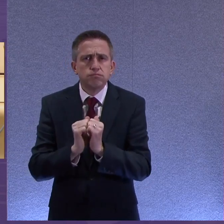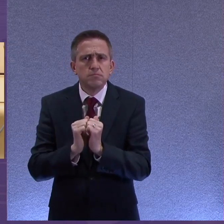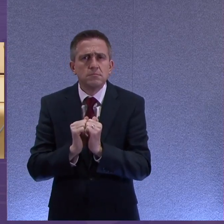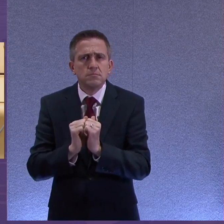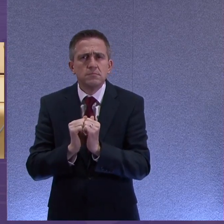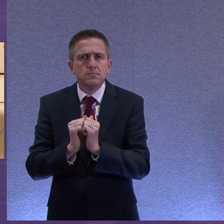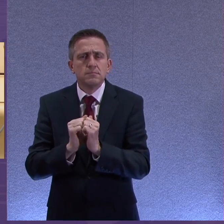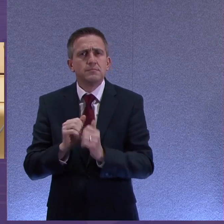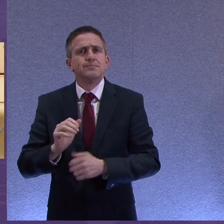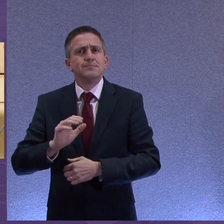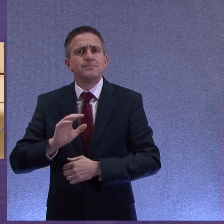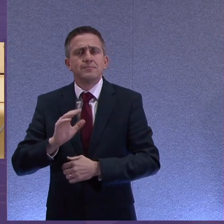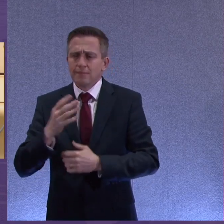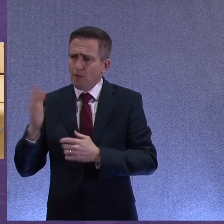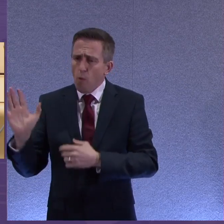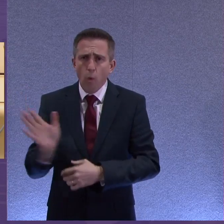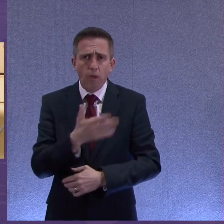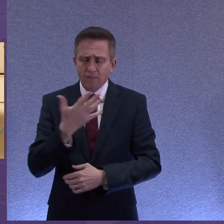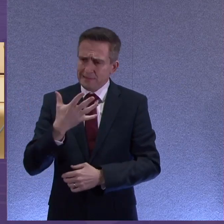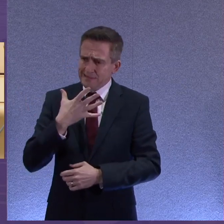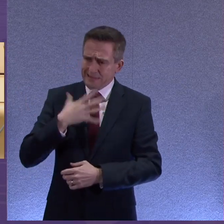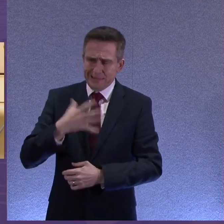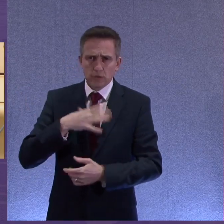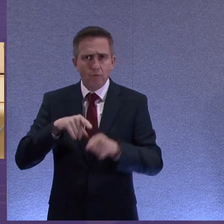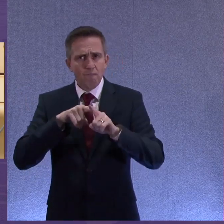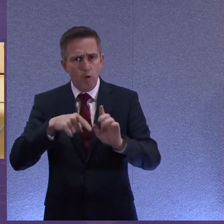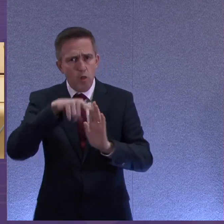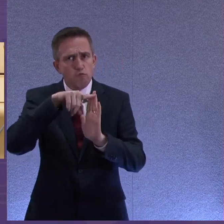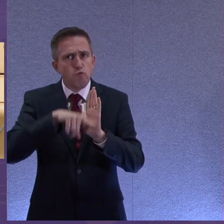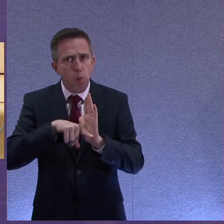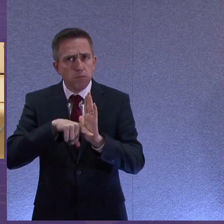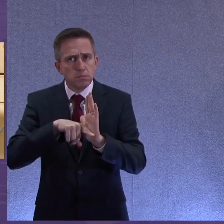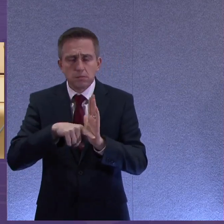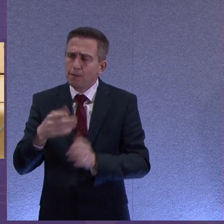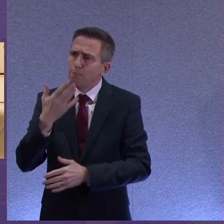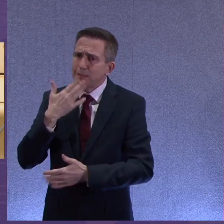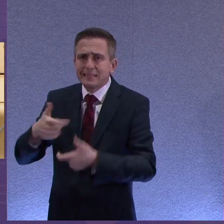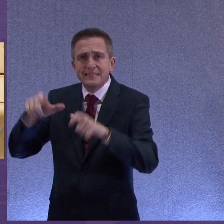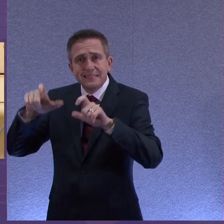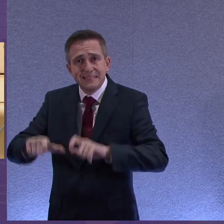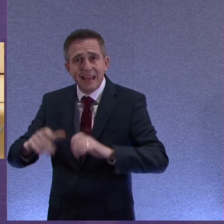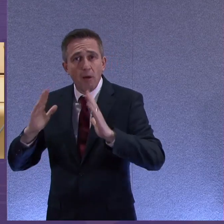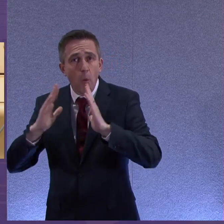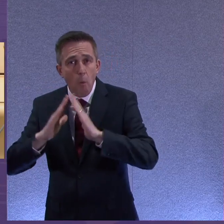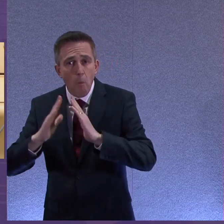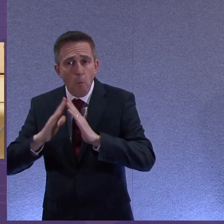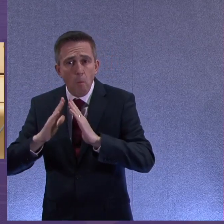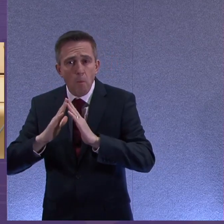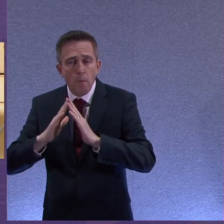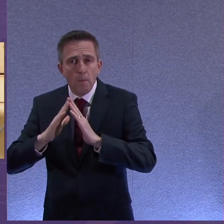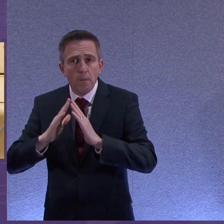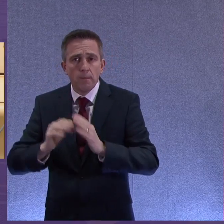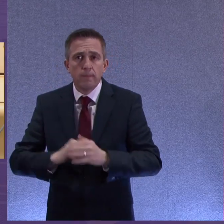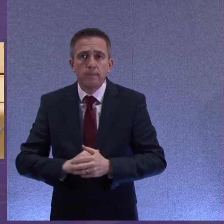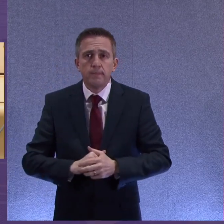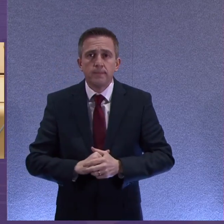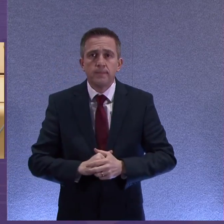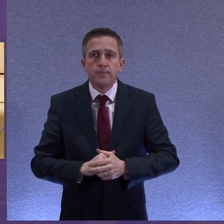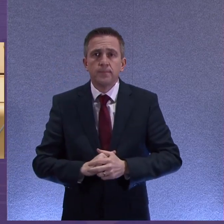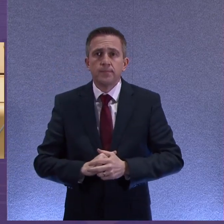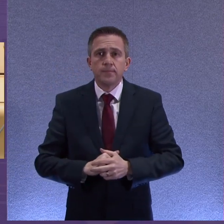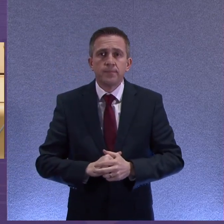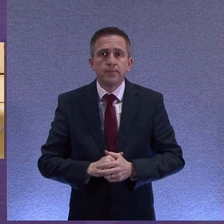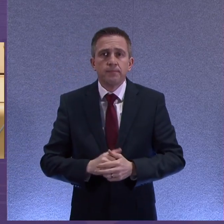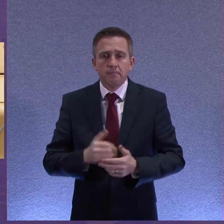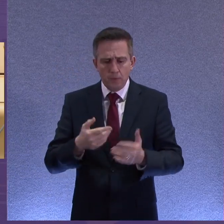each and every one of them to stick to the rules and stay at home. Even with the unprecedented measures now in